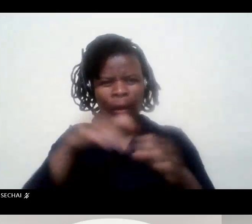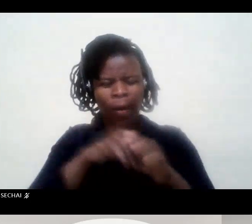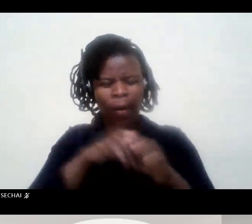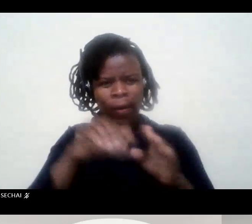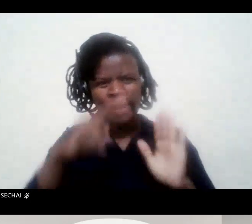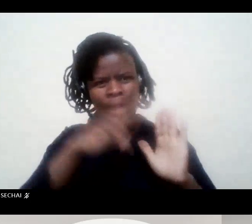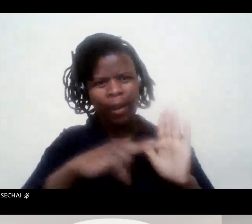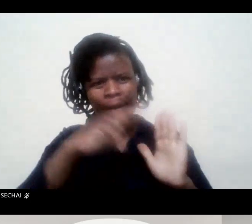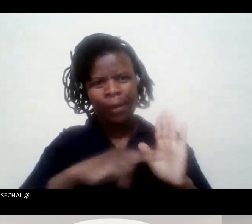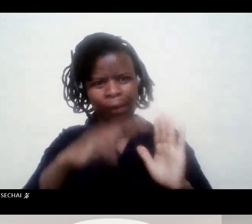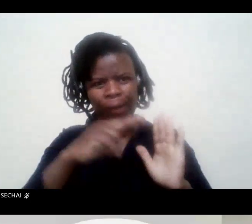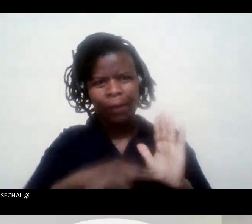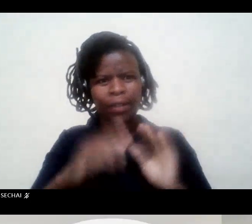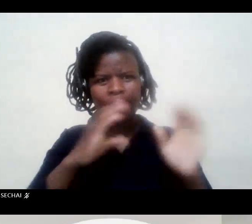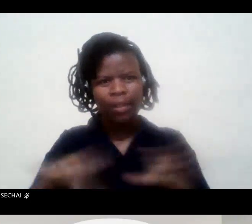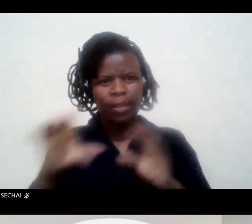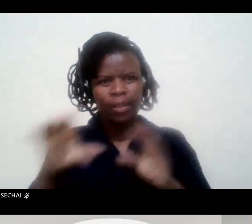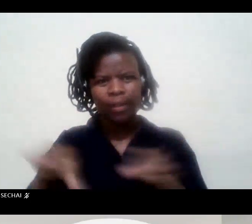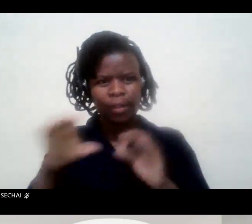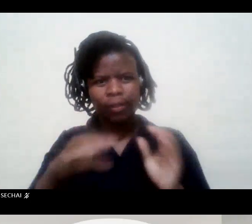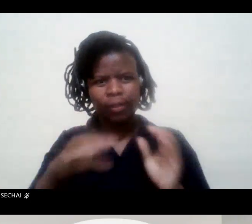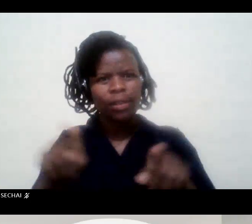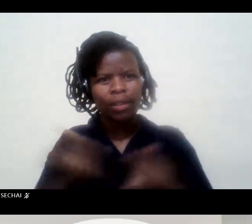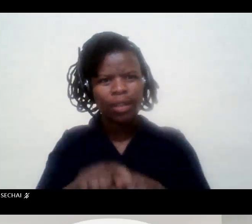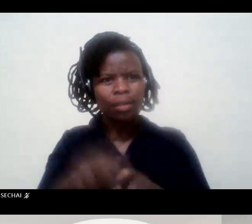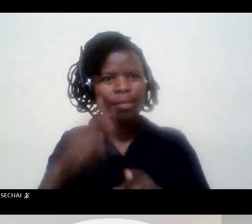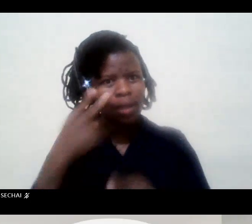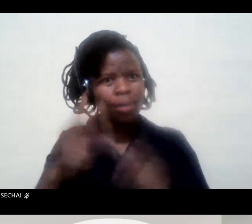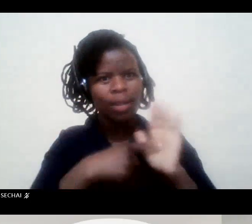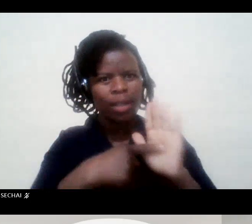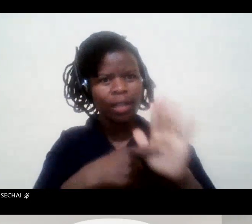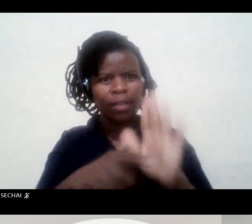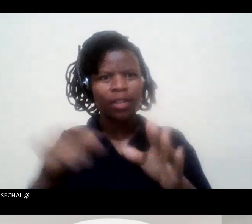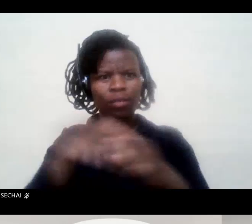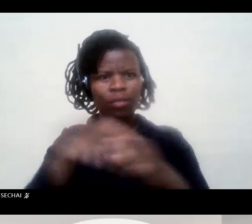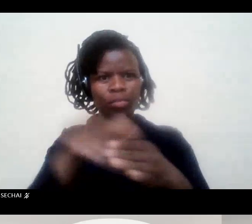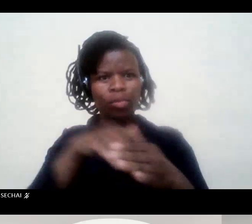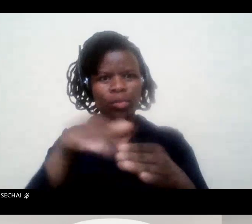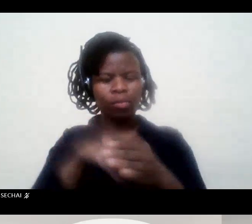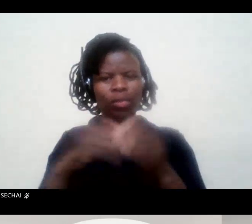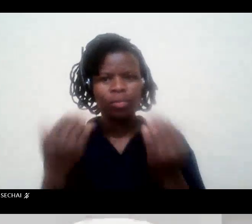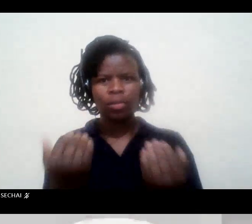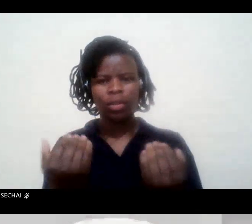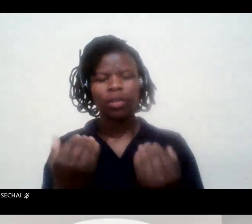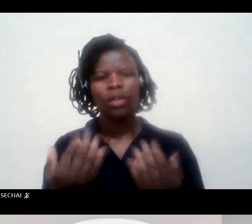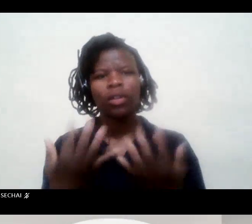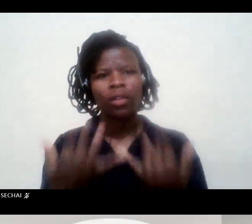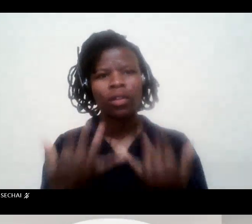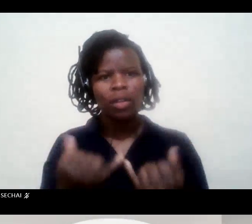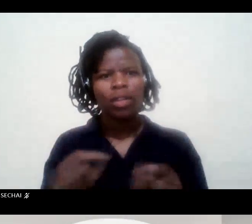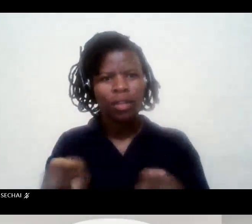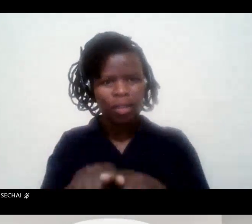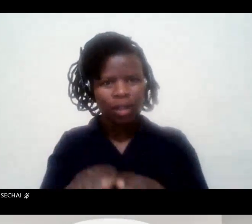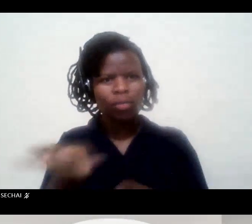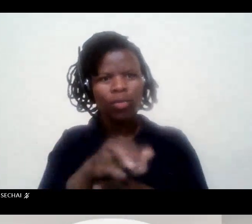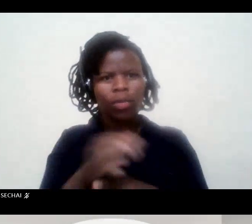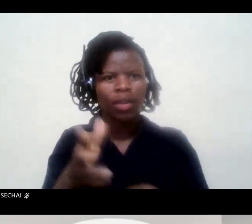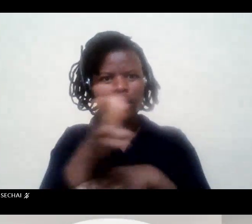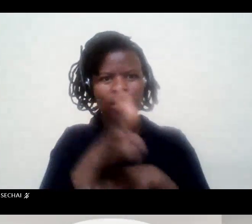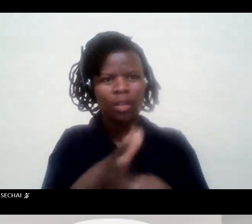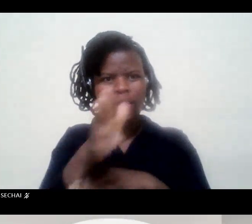already coming in. So let's try from those videos from Jabbar that we watched, that we